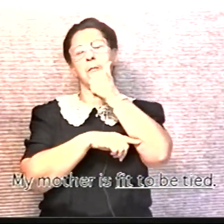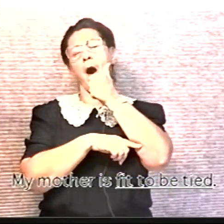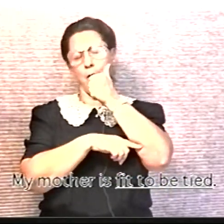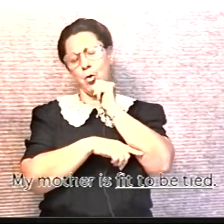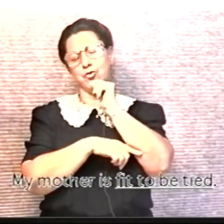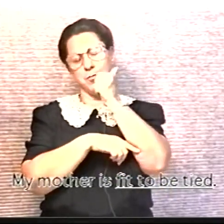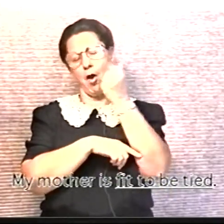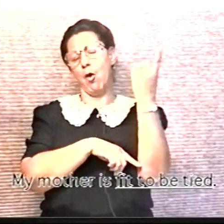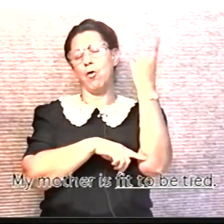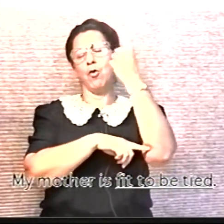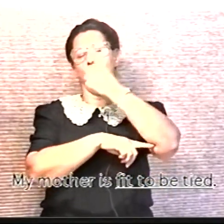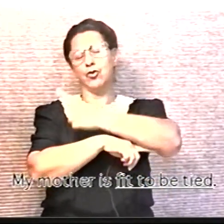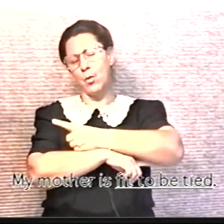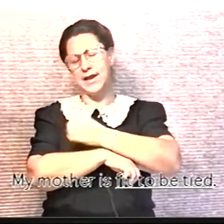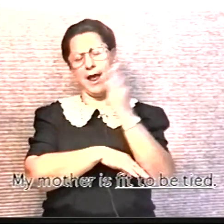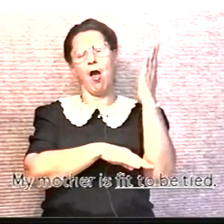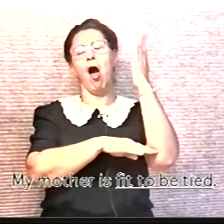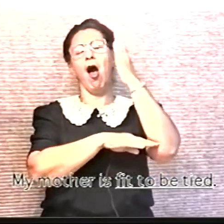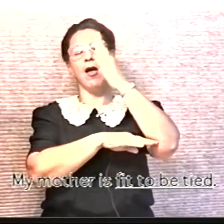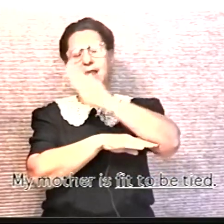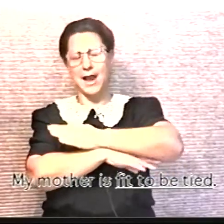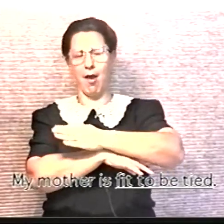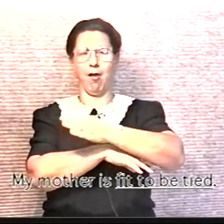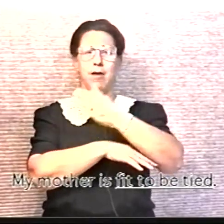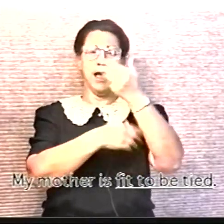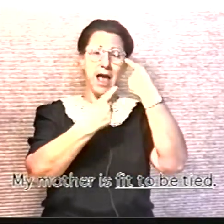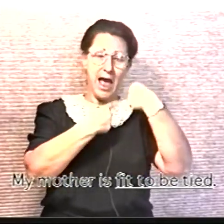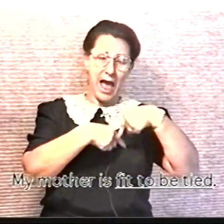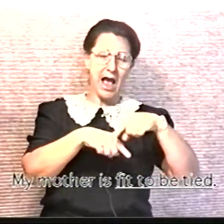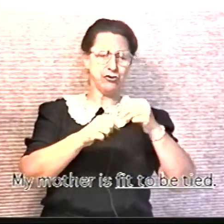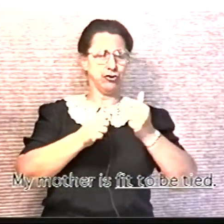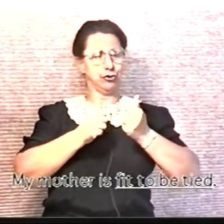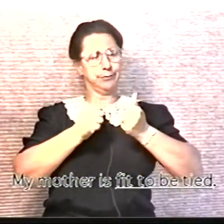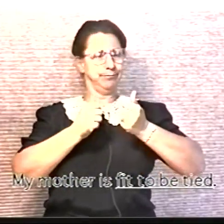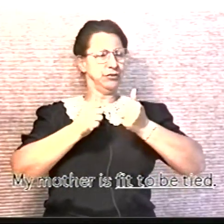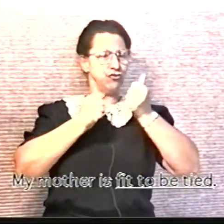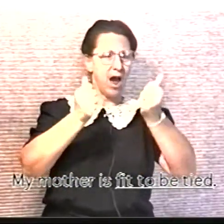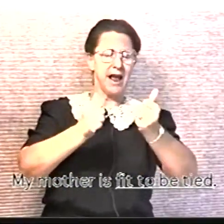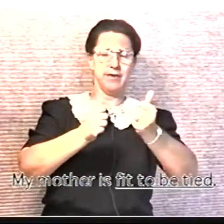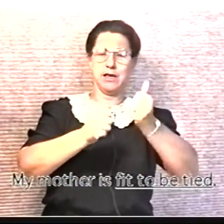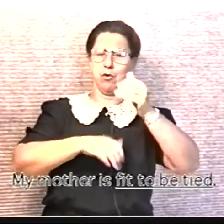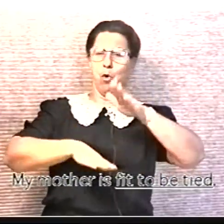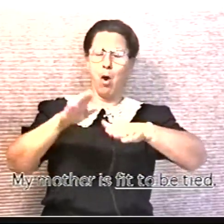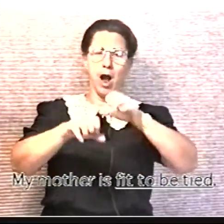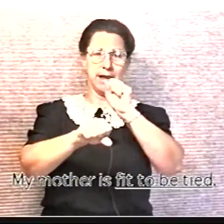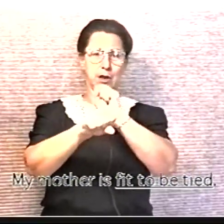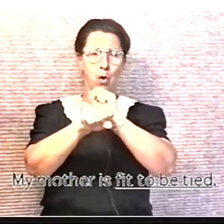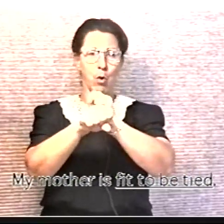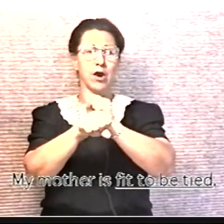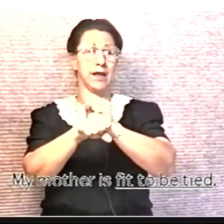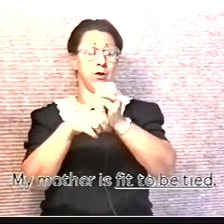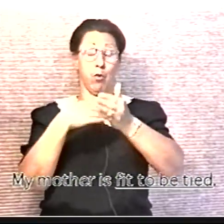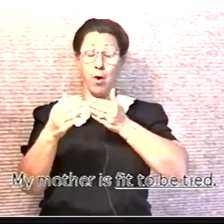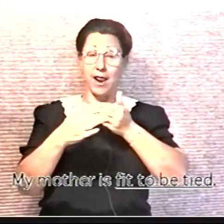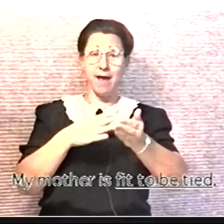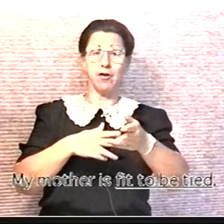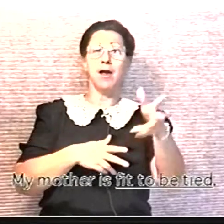tomorrow, one day, all day long, as you're driving or walking or working or whatever,